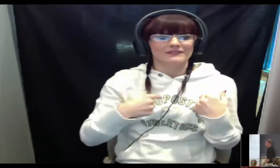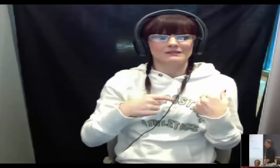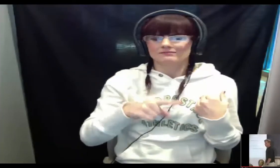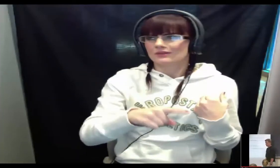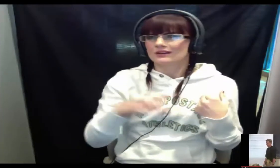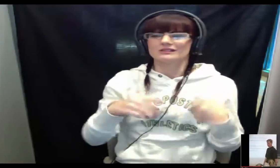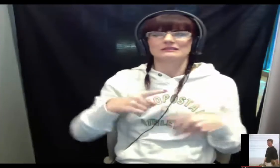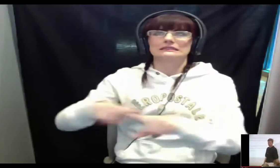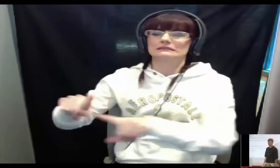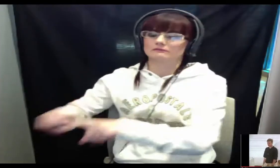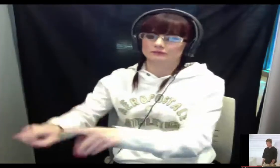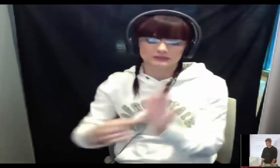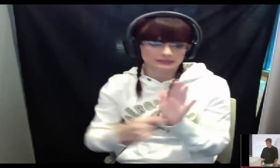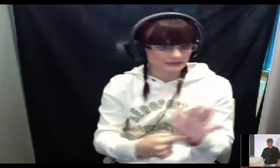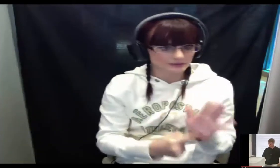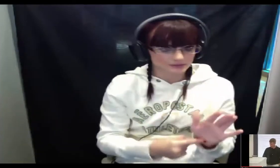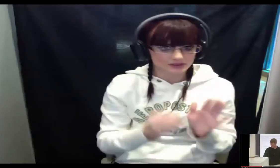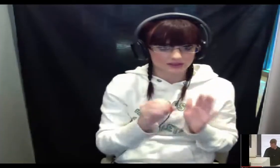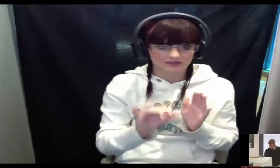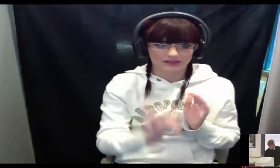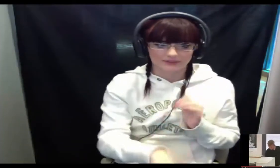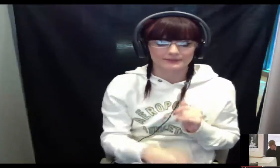talk more about this a little bit.